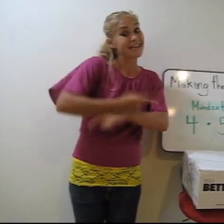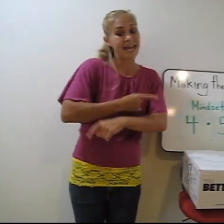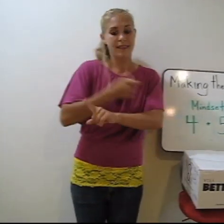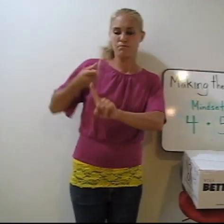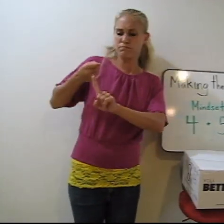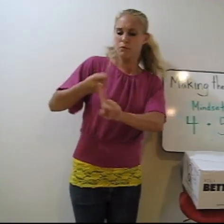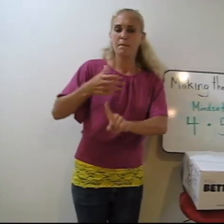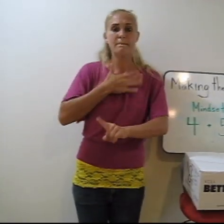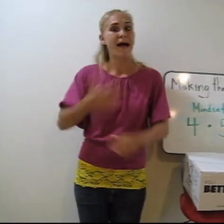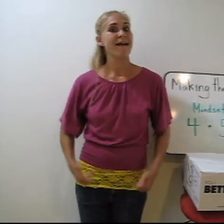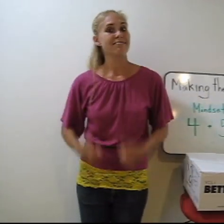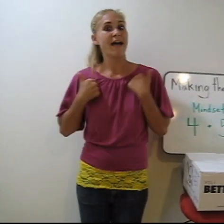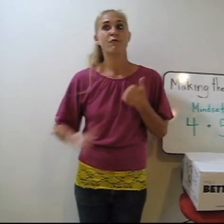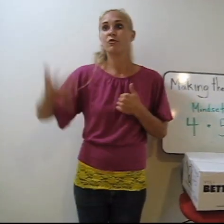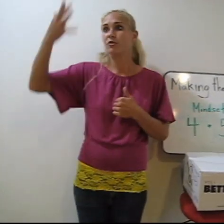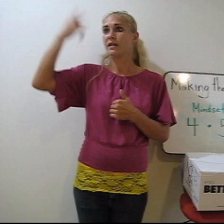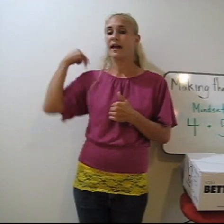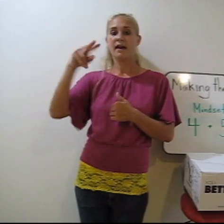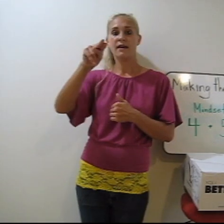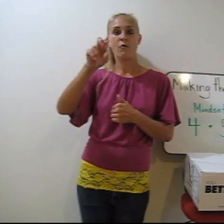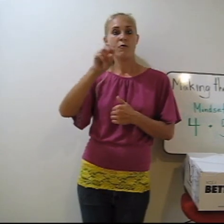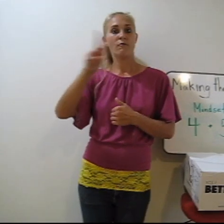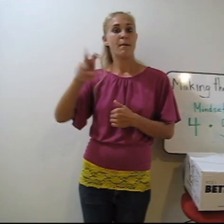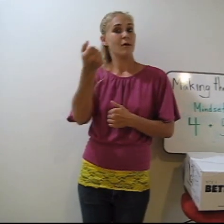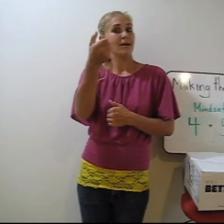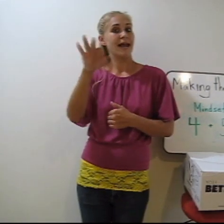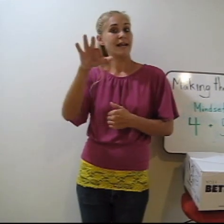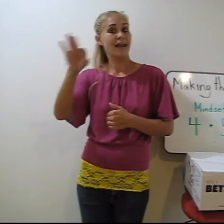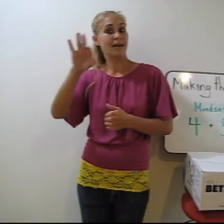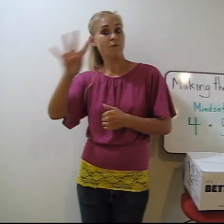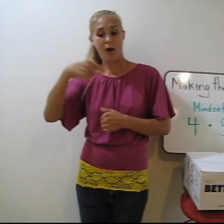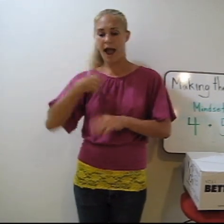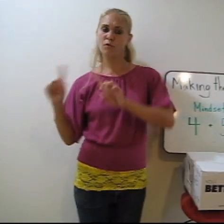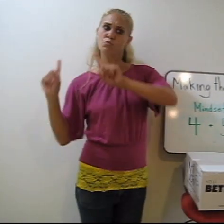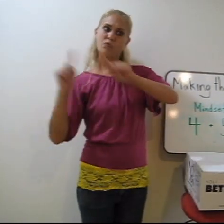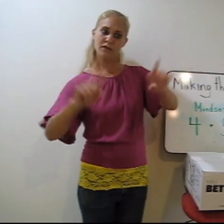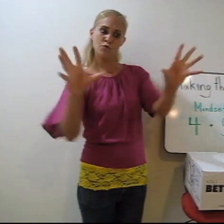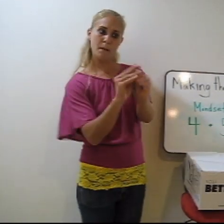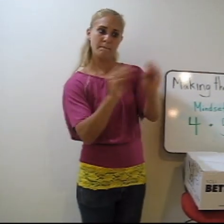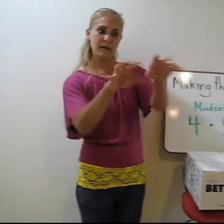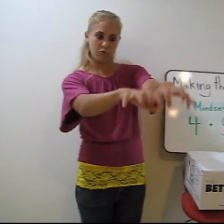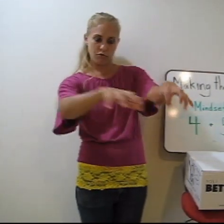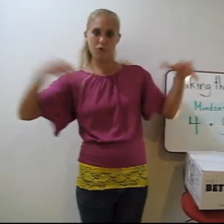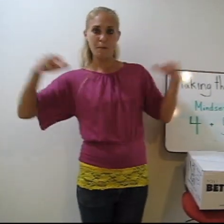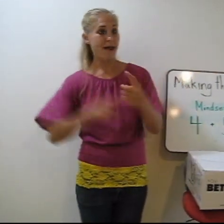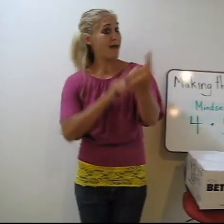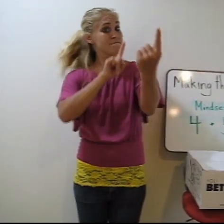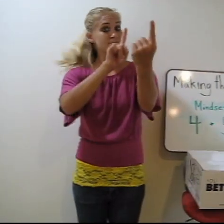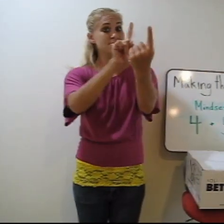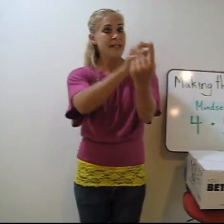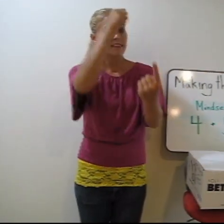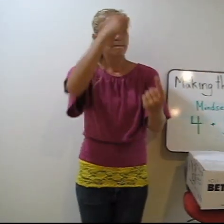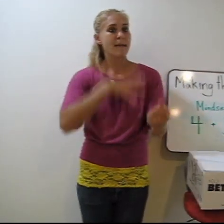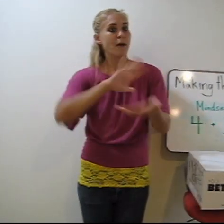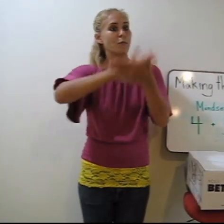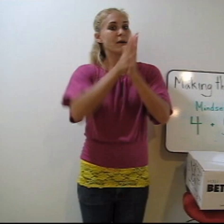day back in November of 1994. I went to a seminar, and that was the day I met the man who would become my mentor, Mr. Jim